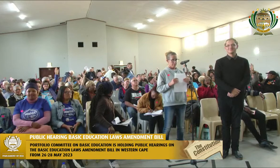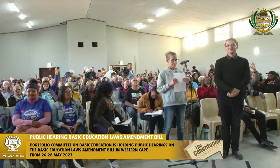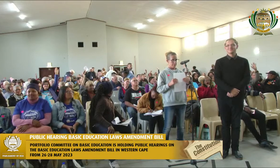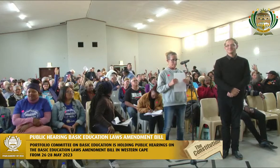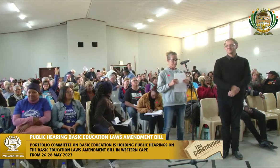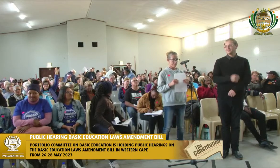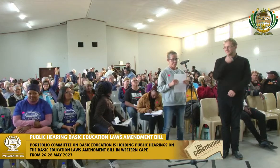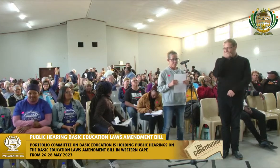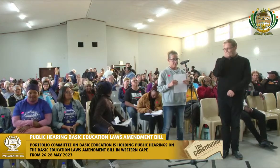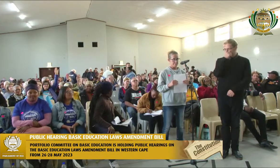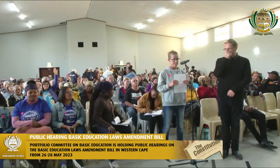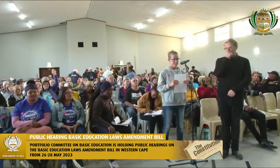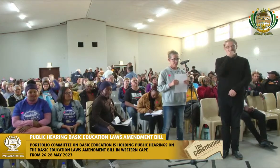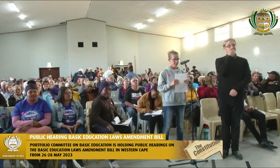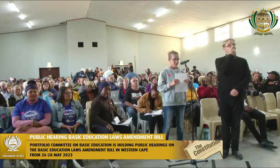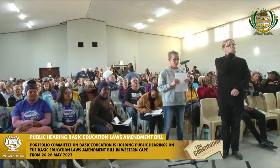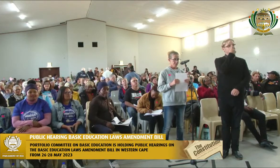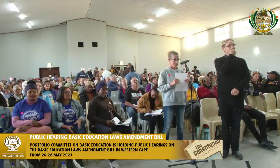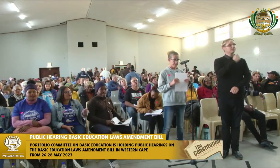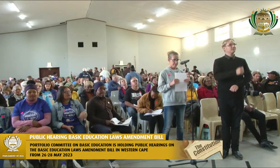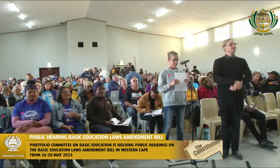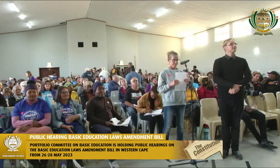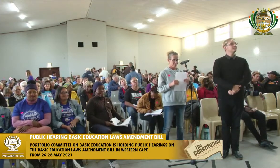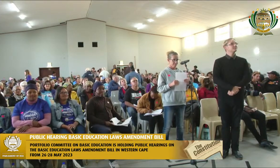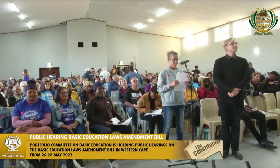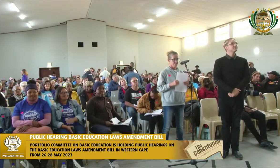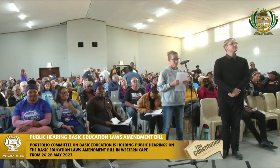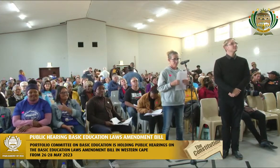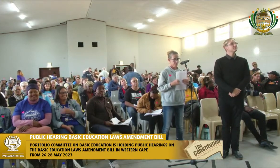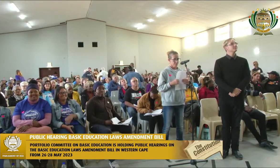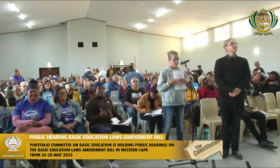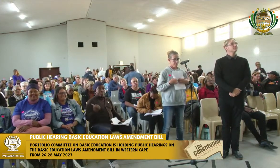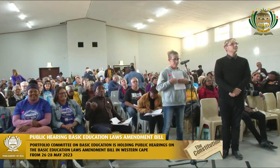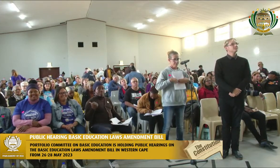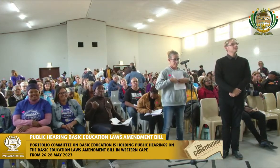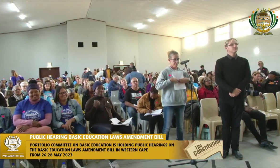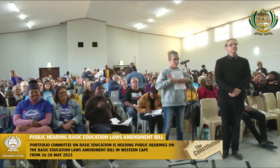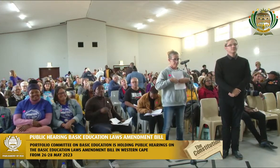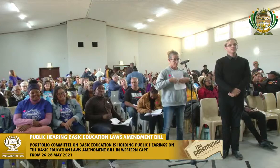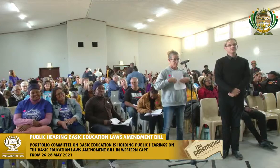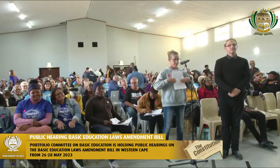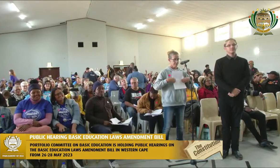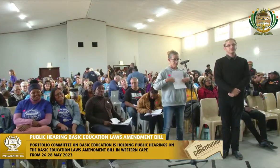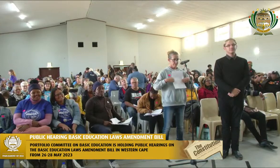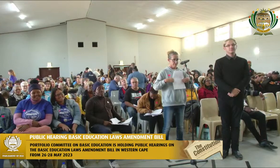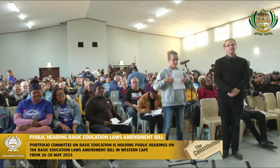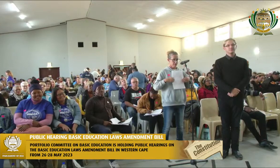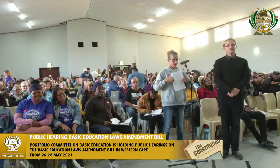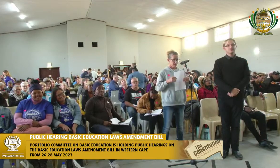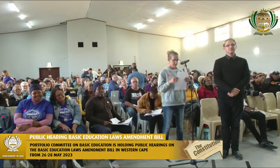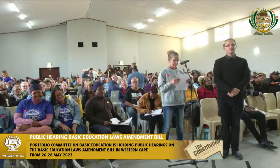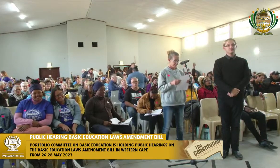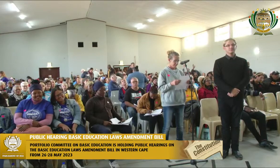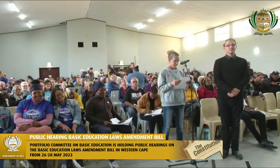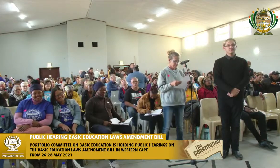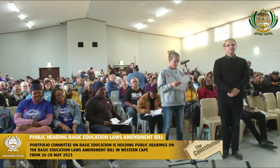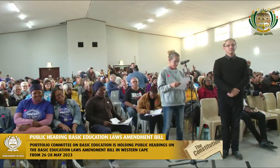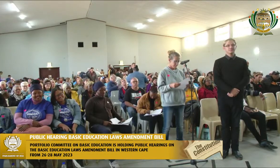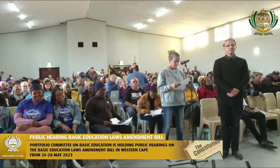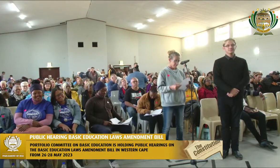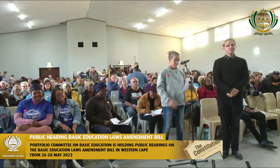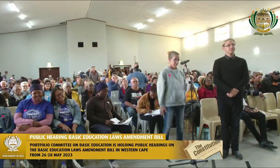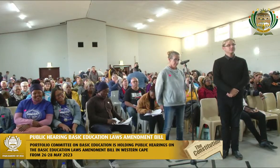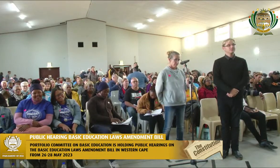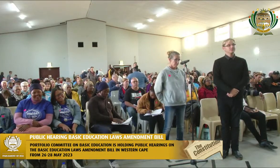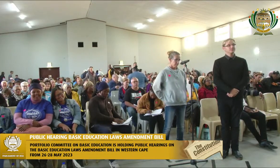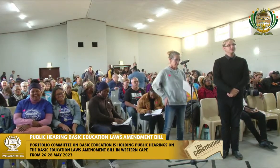That's the last. I'm sorry. If you're still sorry, you must, for those really, let's take forms and